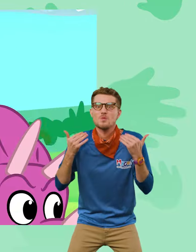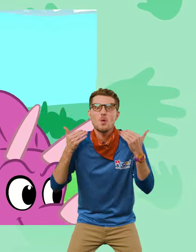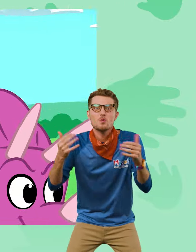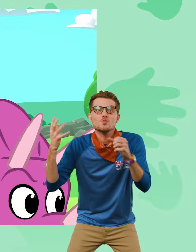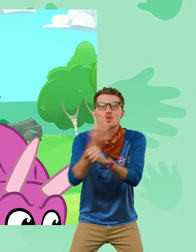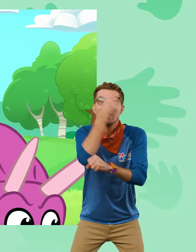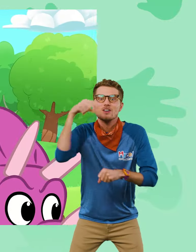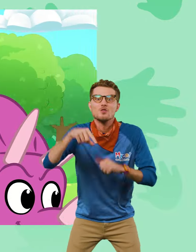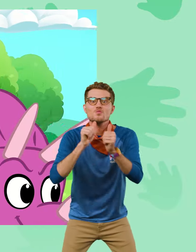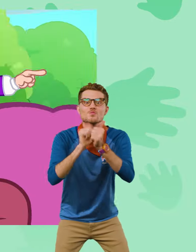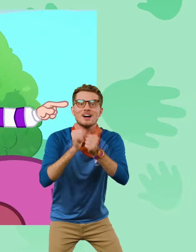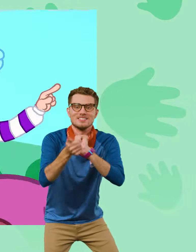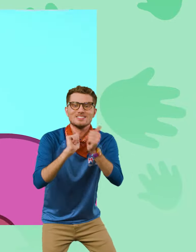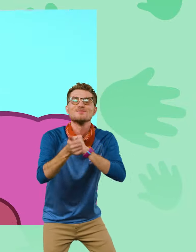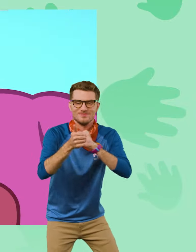Win this race!